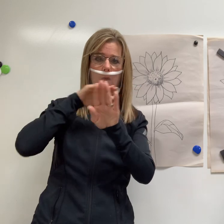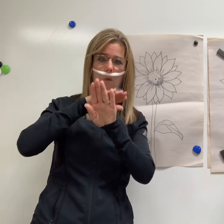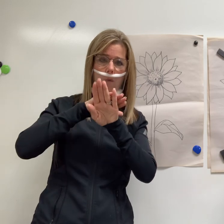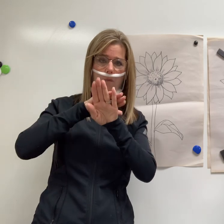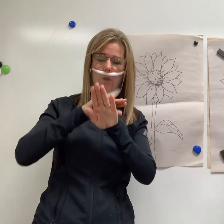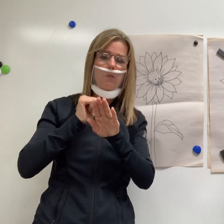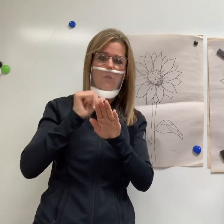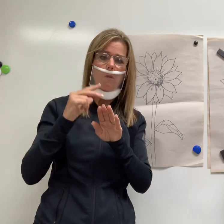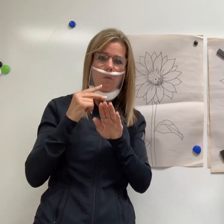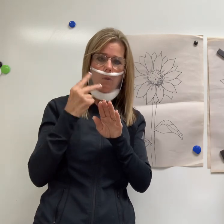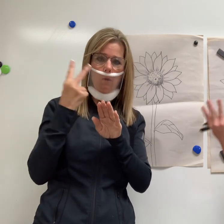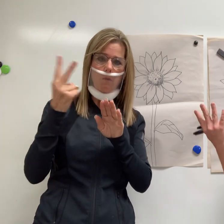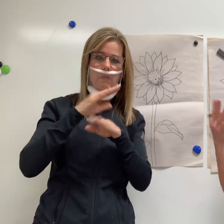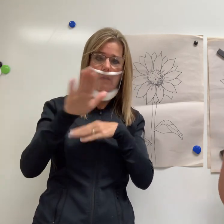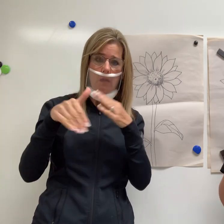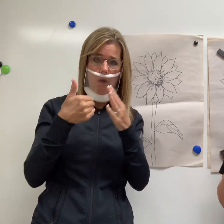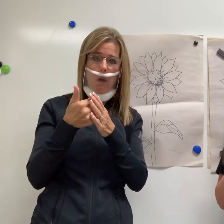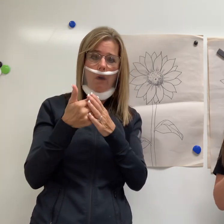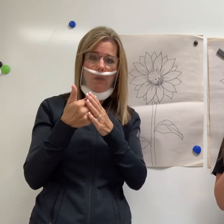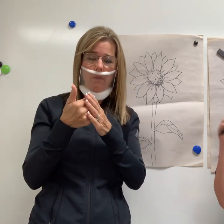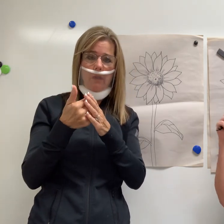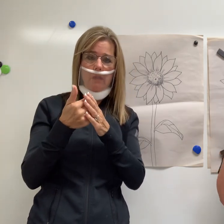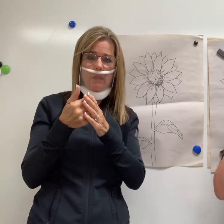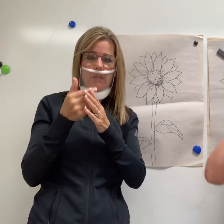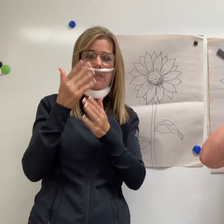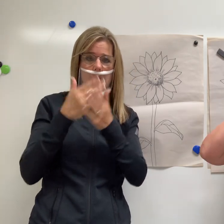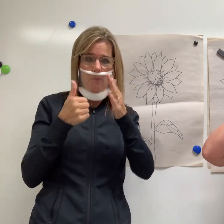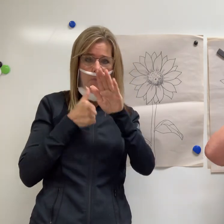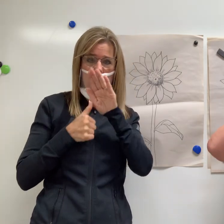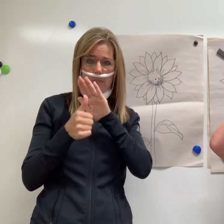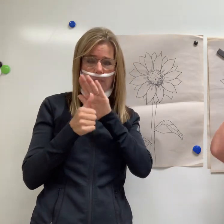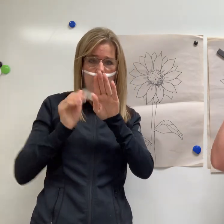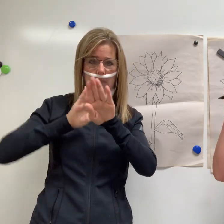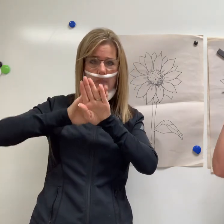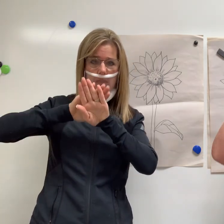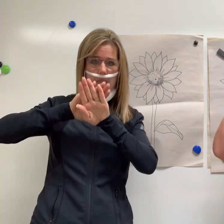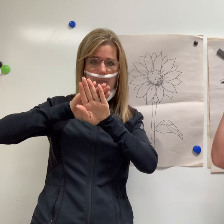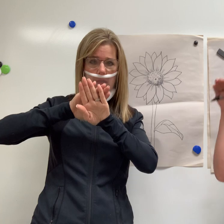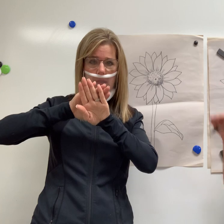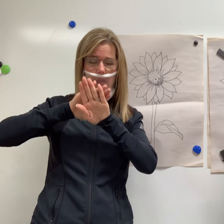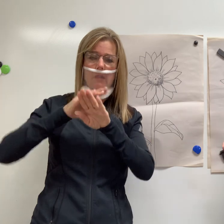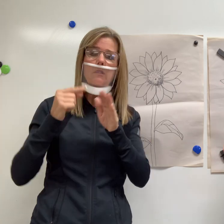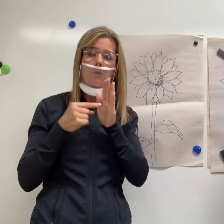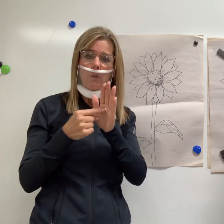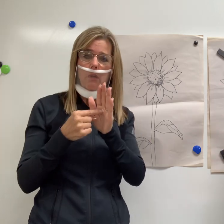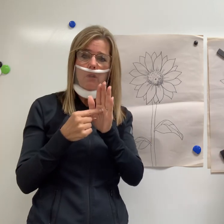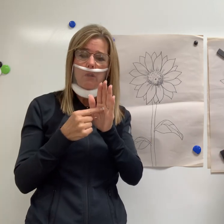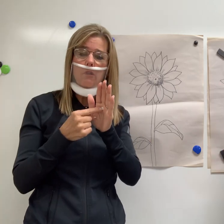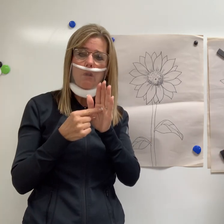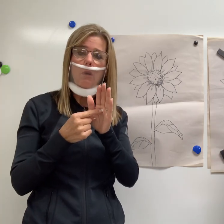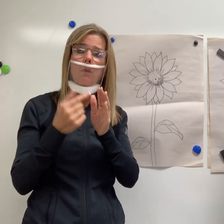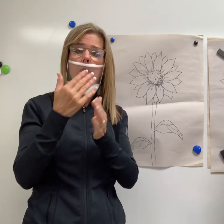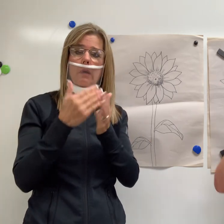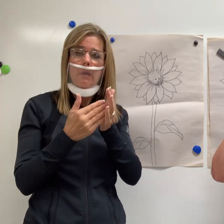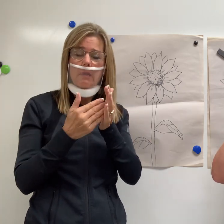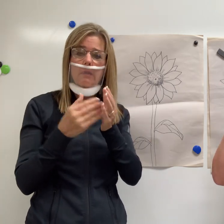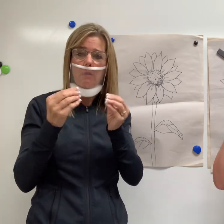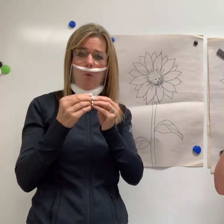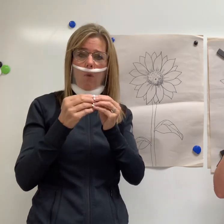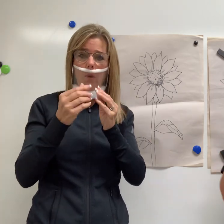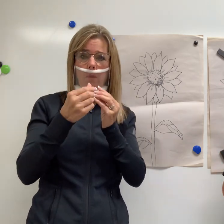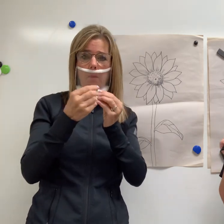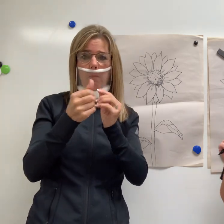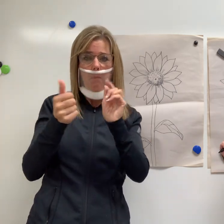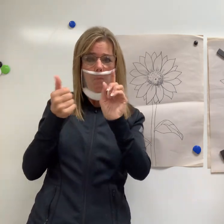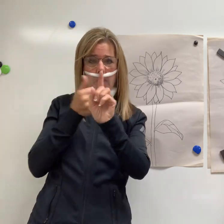see the whole part of this arm, right? So we're gonna show some petals on another row that's behind it that you don't see all of it, you just see